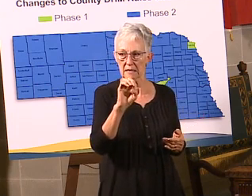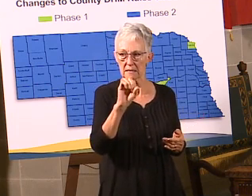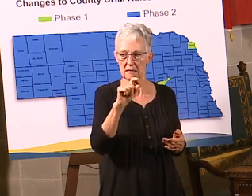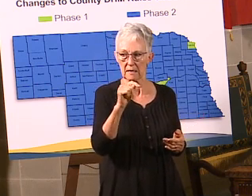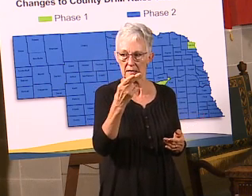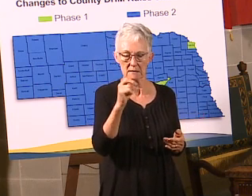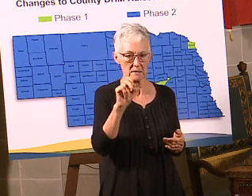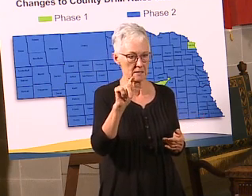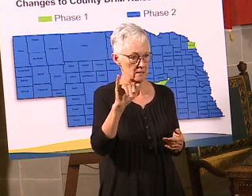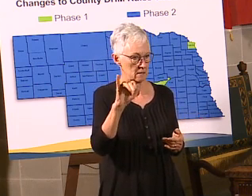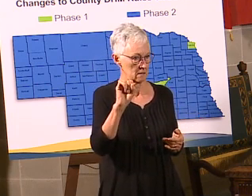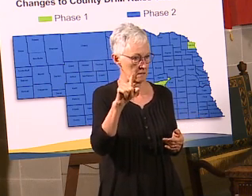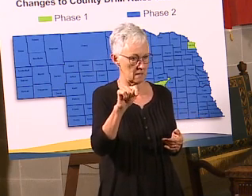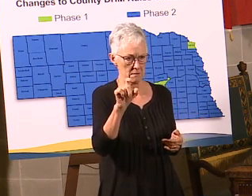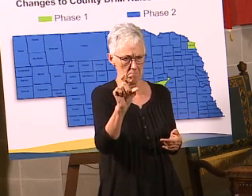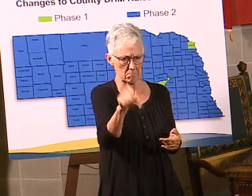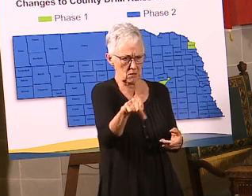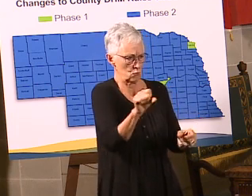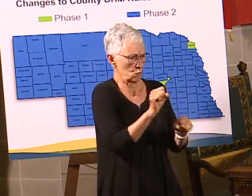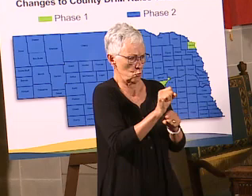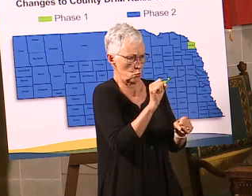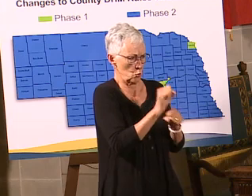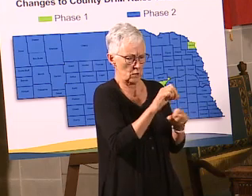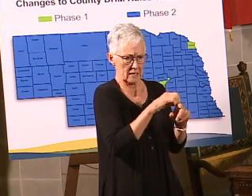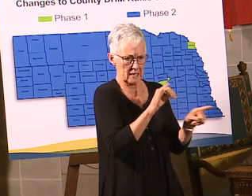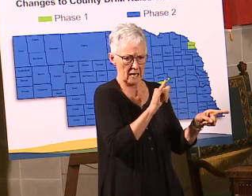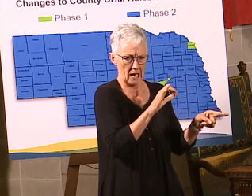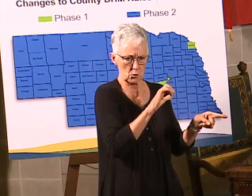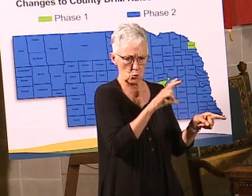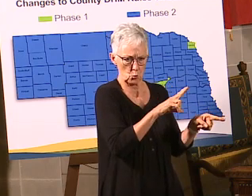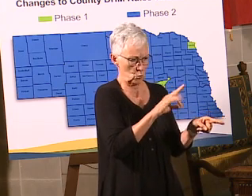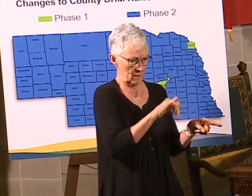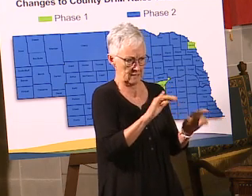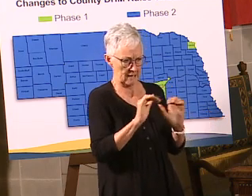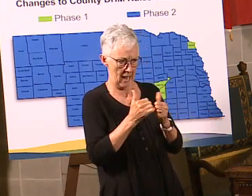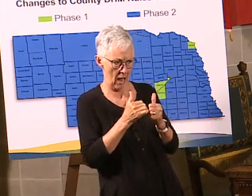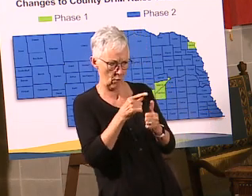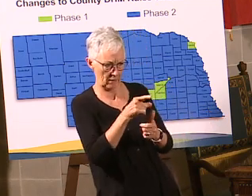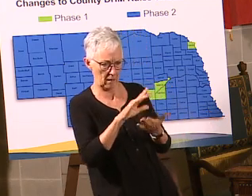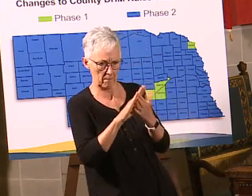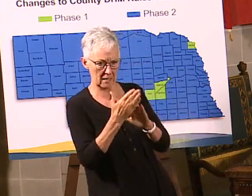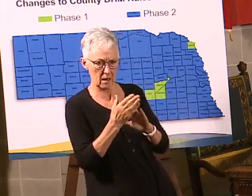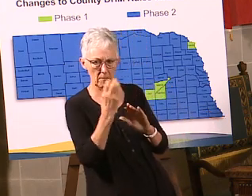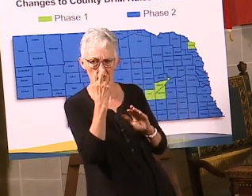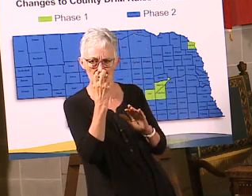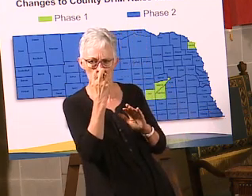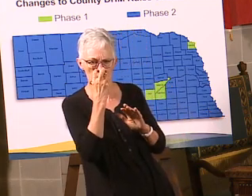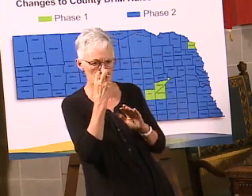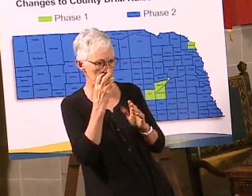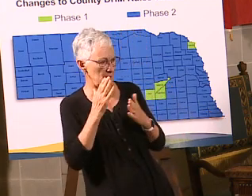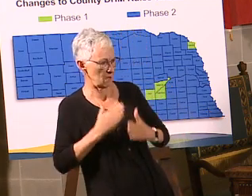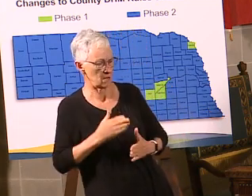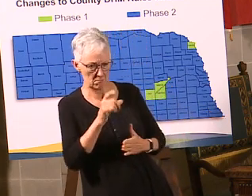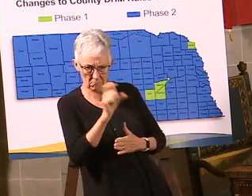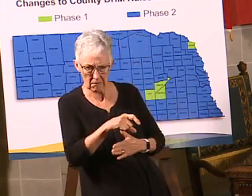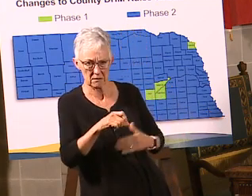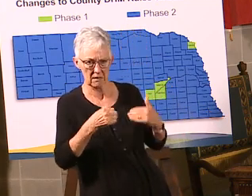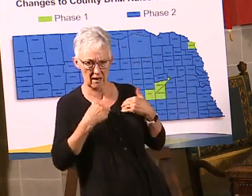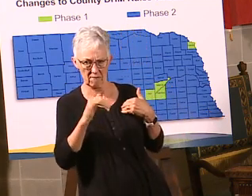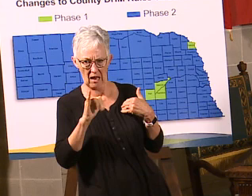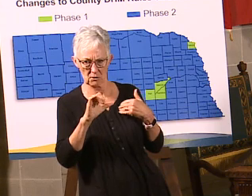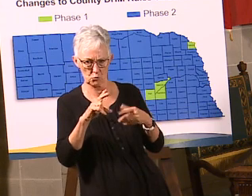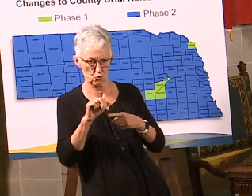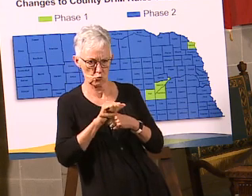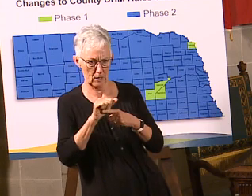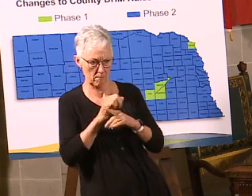point or another. That was a qualification for getting into certified or registered nursing anesthetist school, is that you had to have ICU training